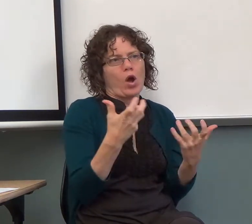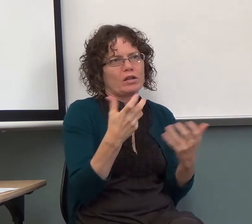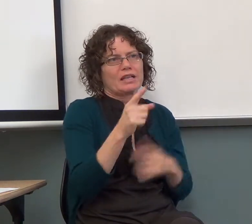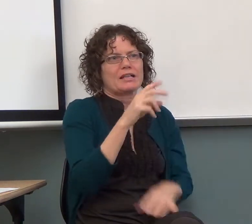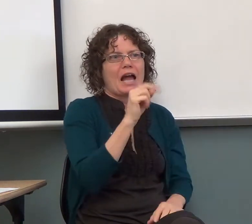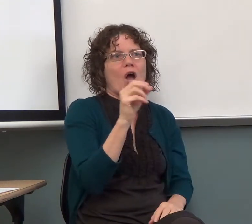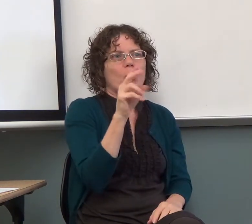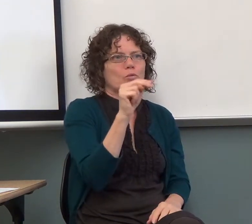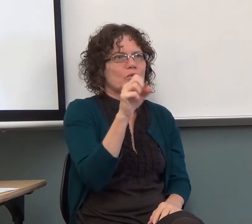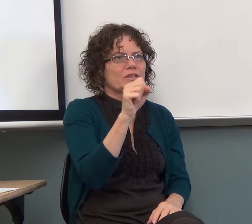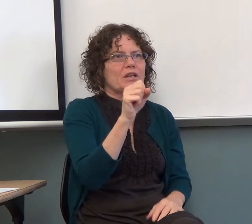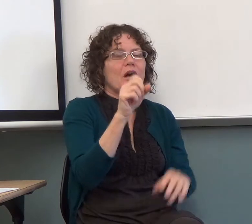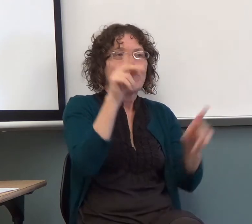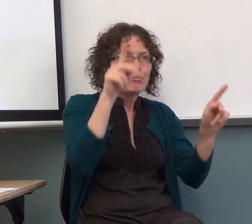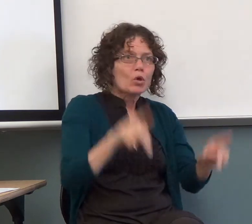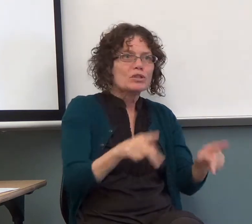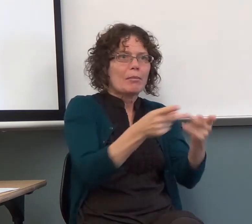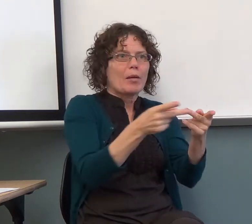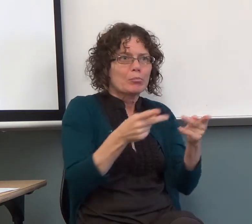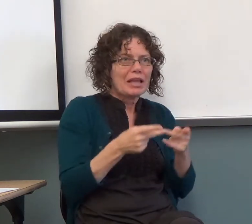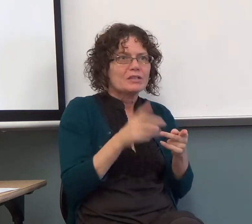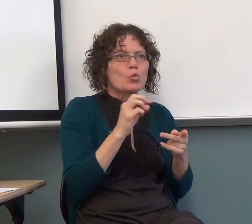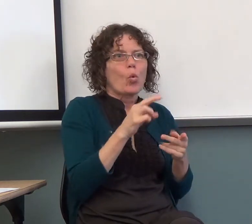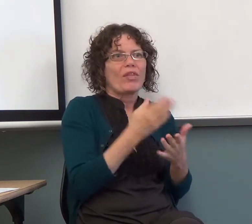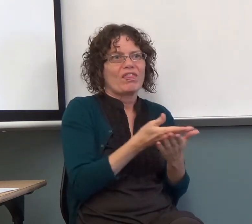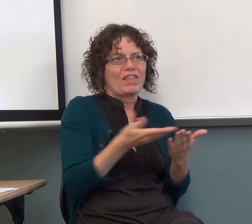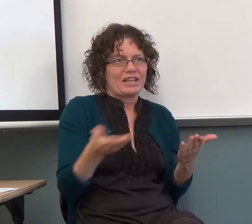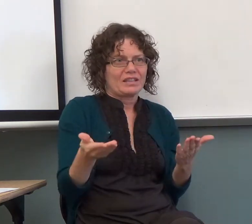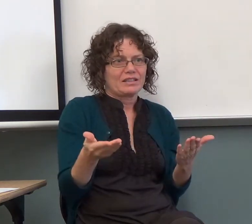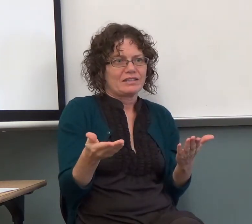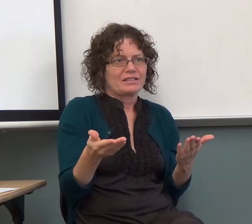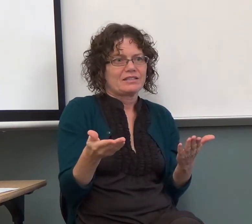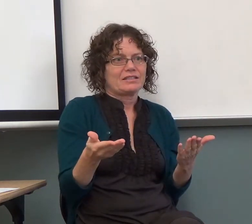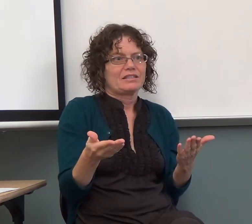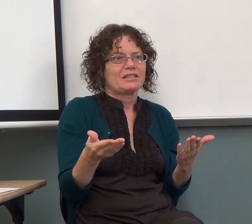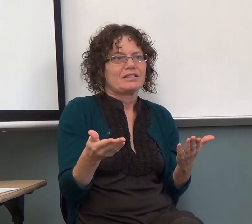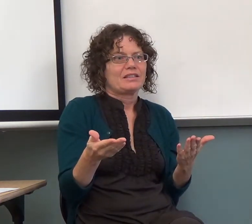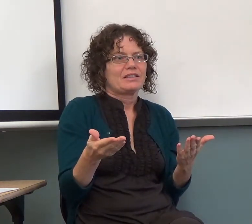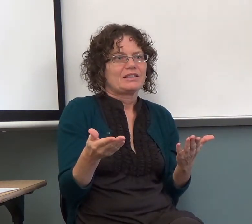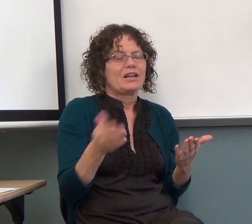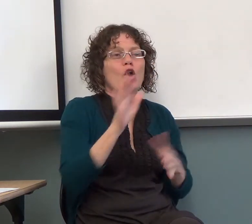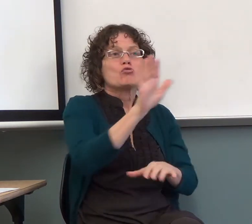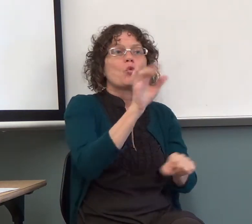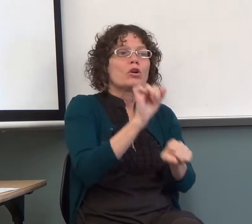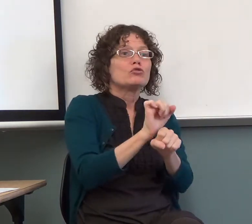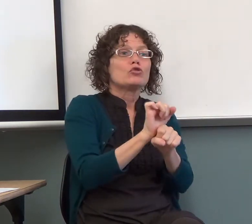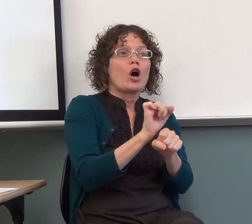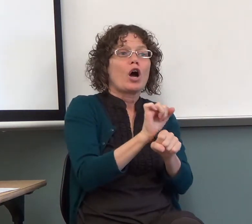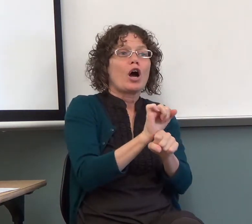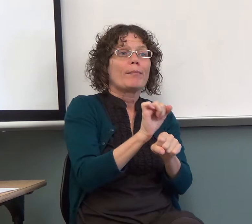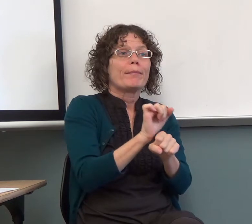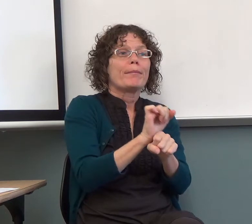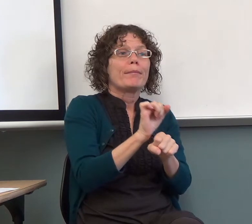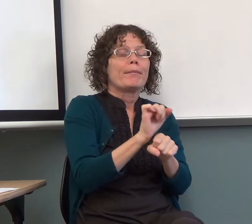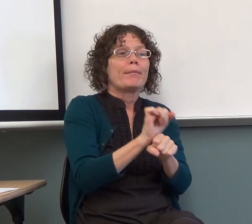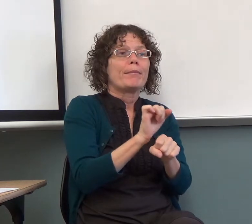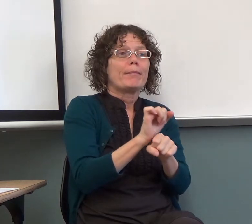have to be a person, place, or thing. Okay? And your job in your journal is to write down your